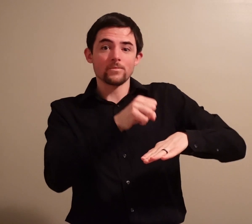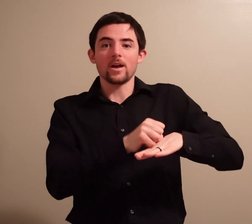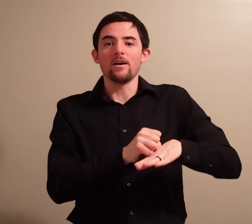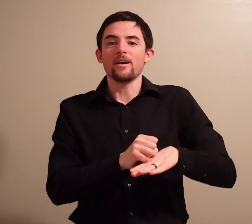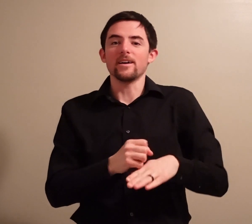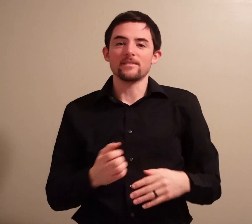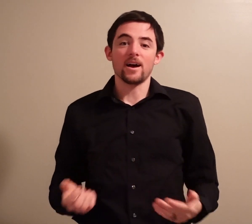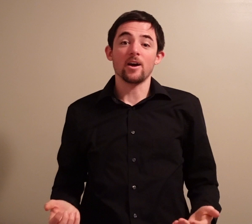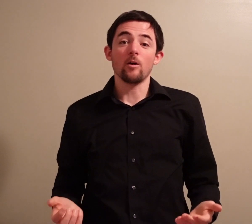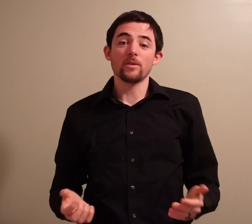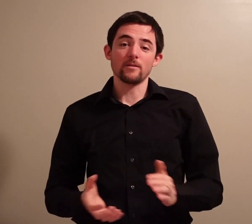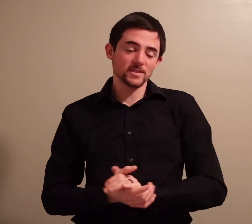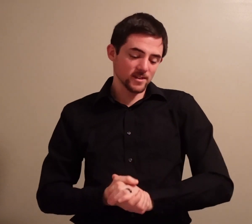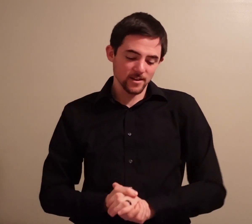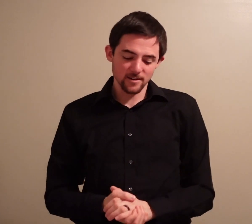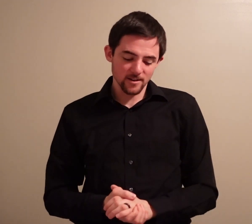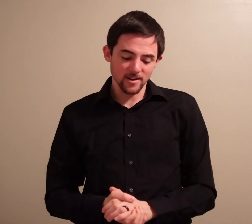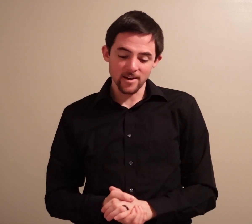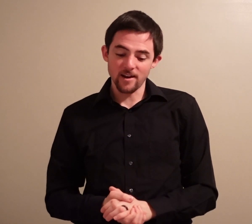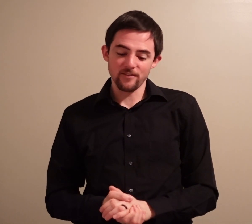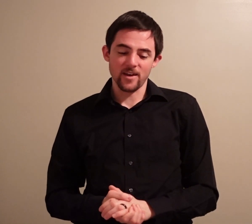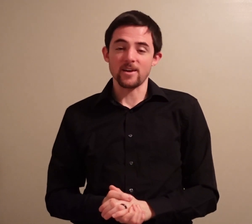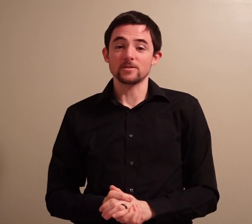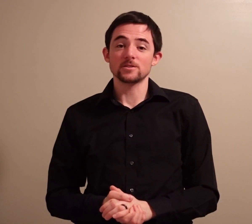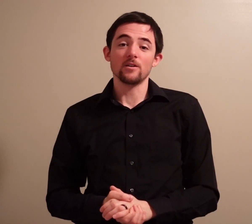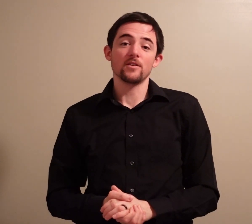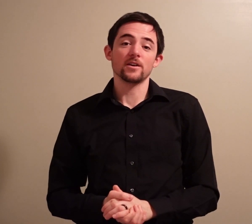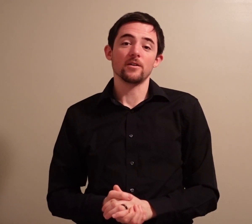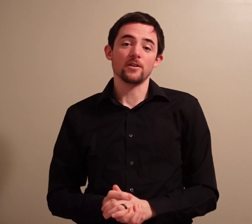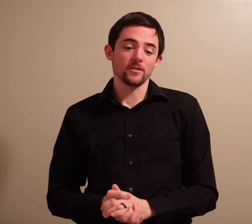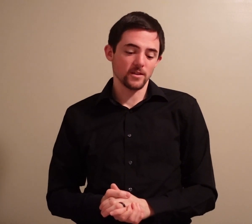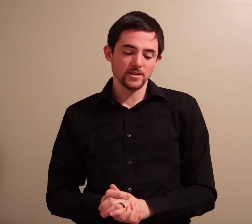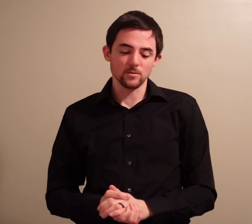All right, I hope that was clear enough, and that was so fun going over these